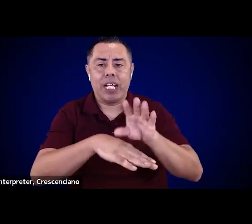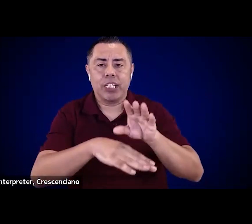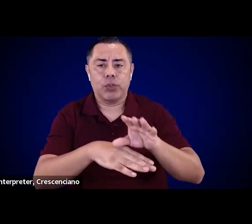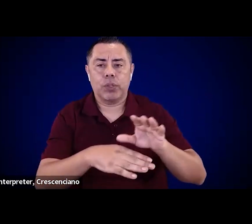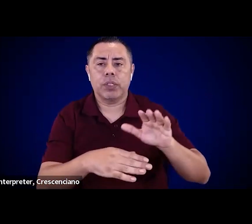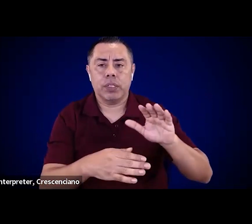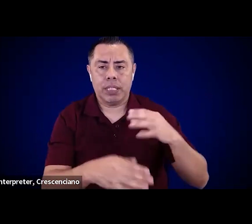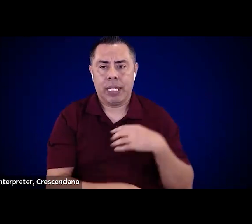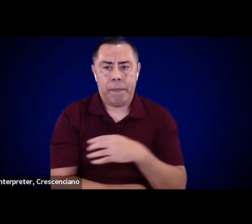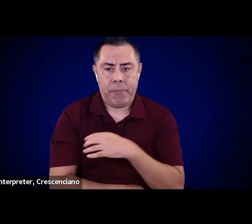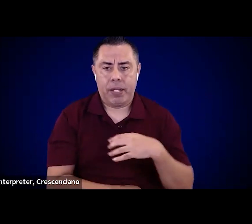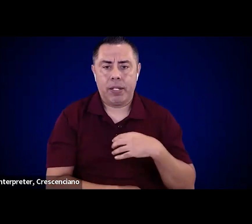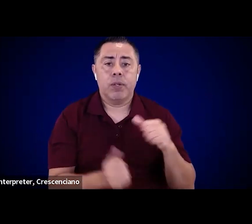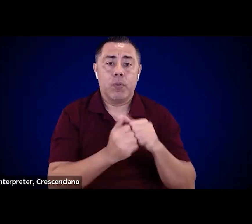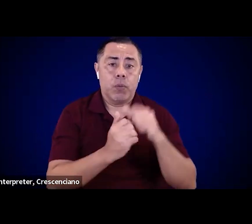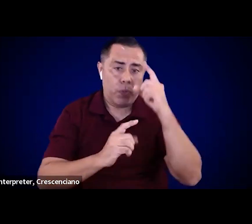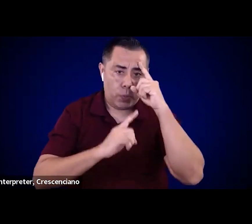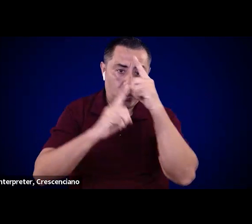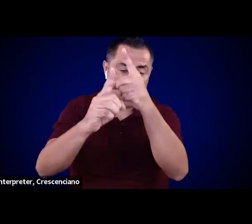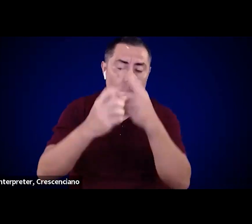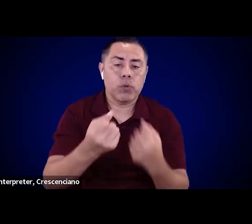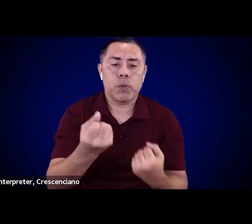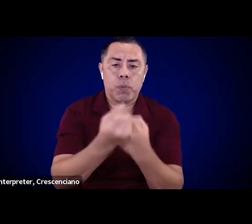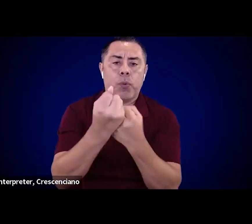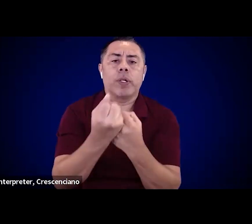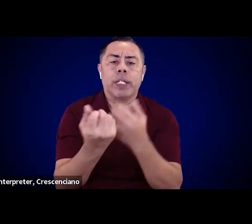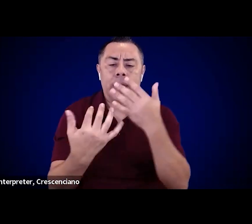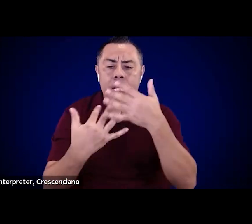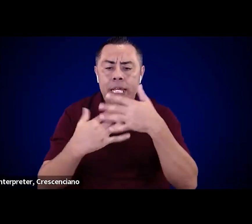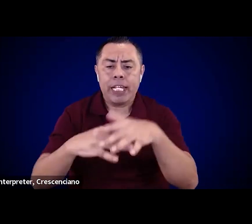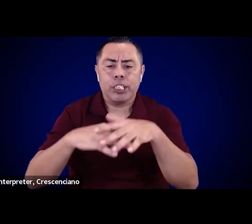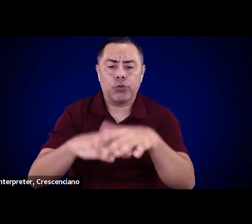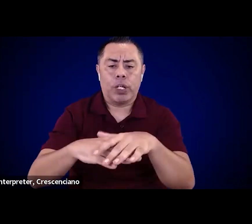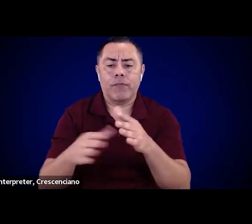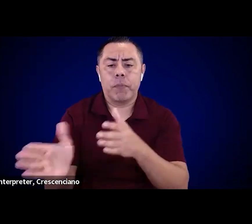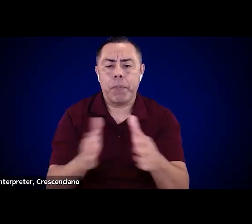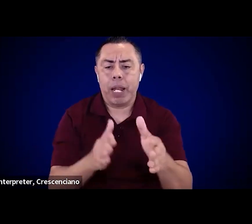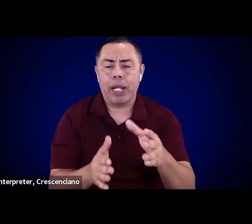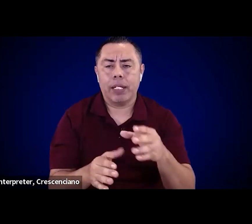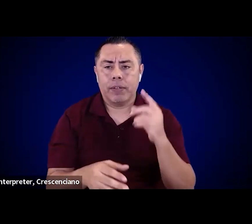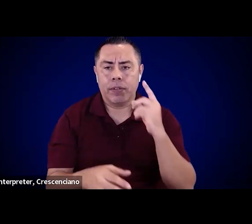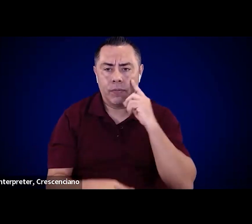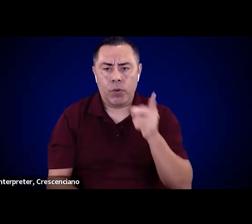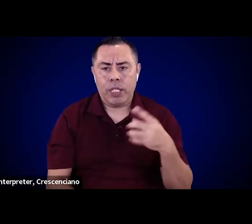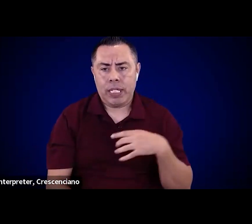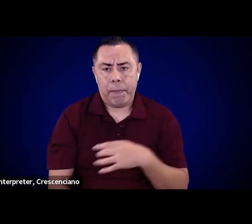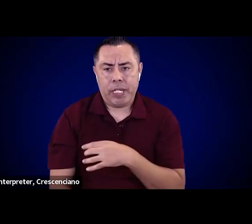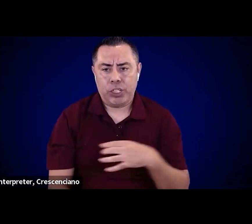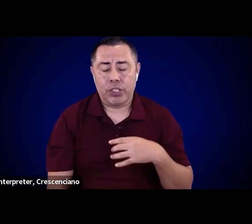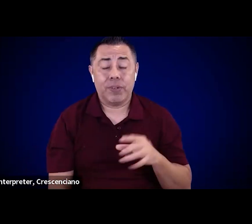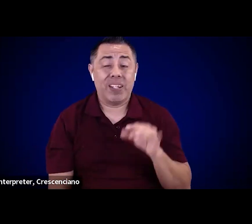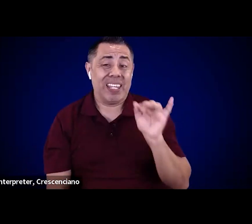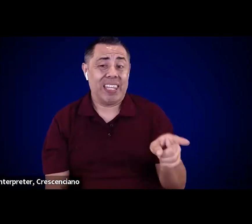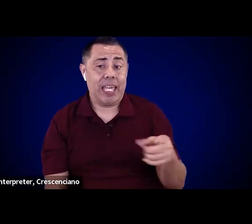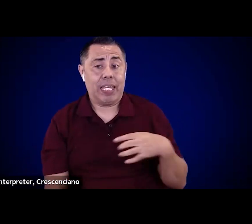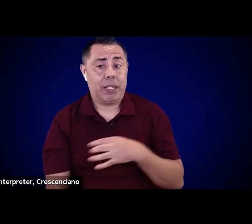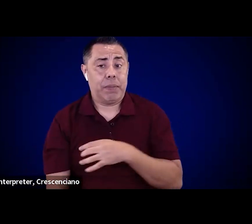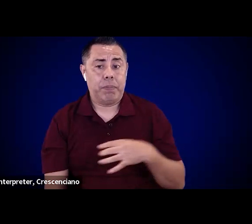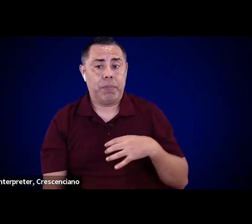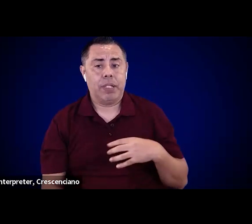of integrated planning and inclusion. This committee is comprised of executive leaders from